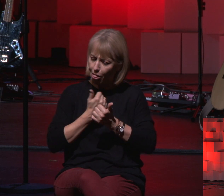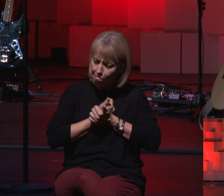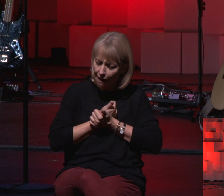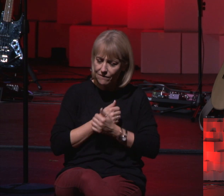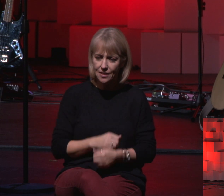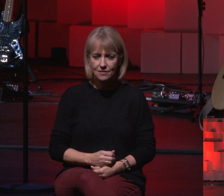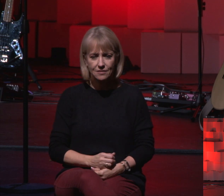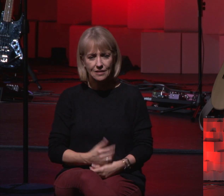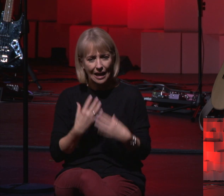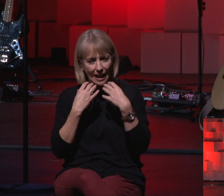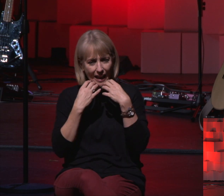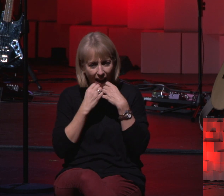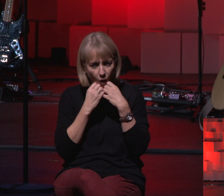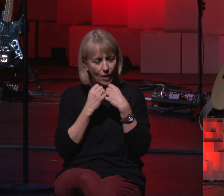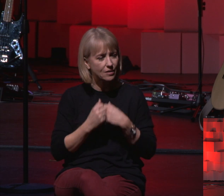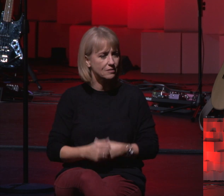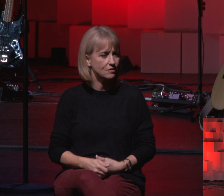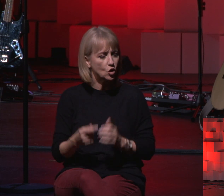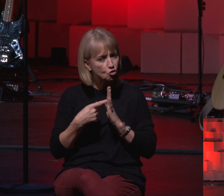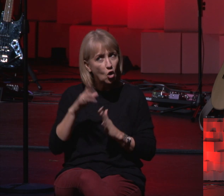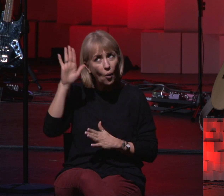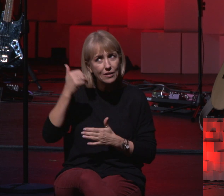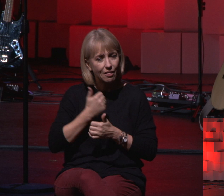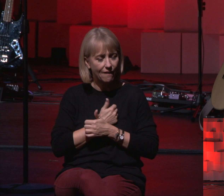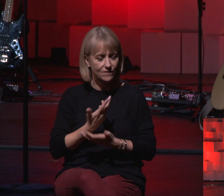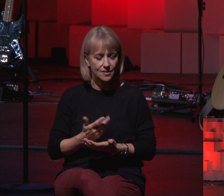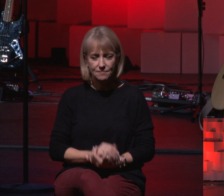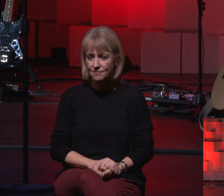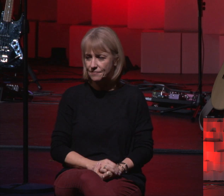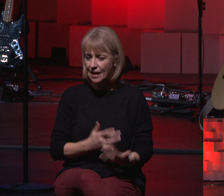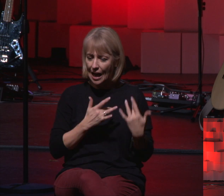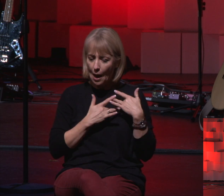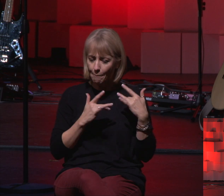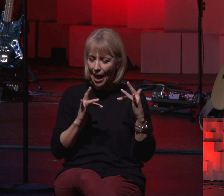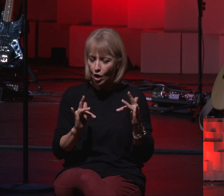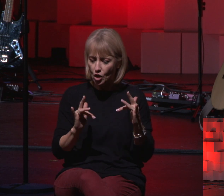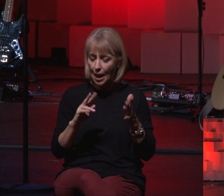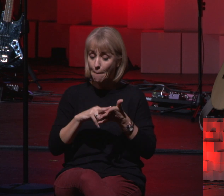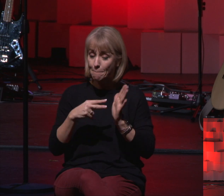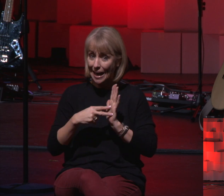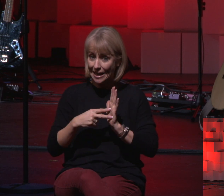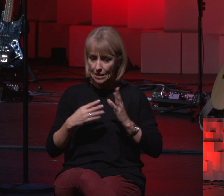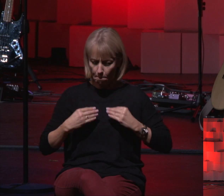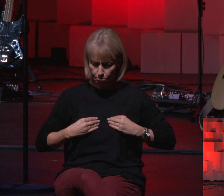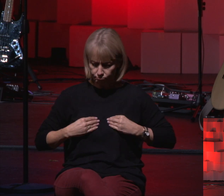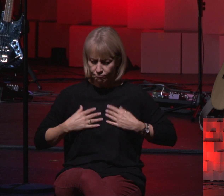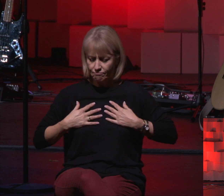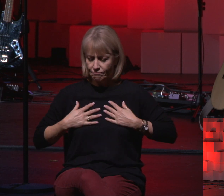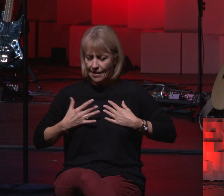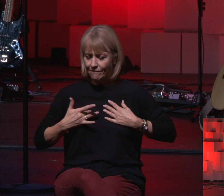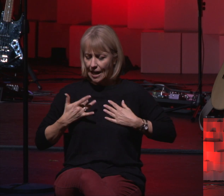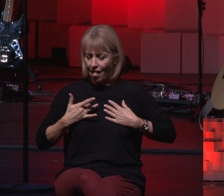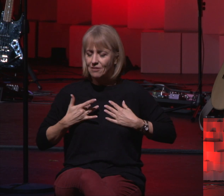and expressing God's love for them. Compassion, being moved to use whatever you have